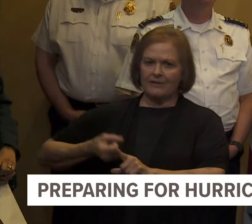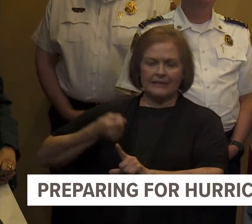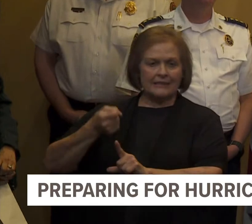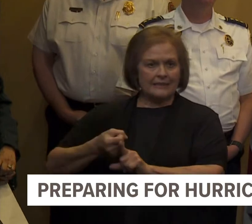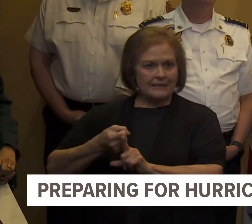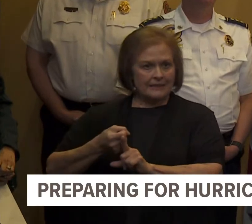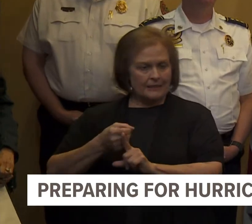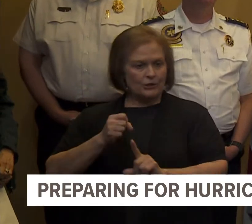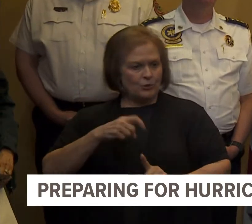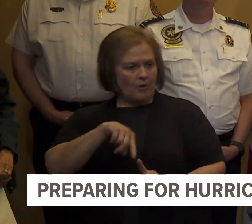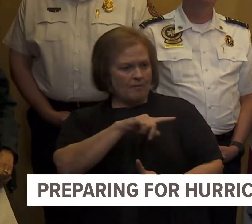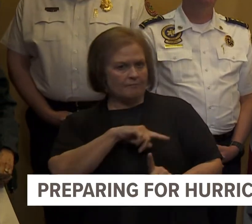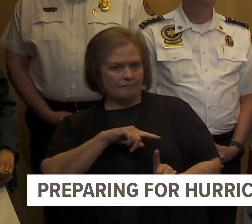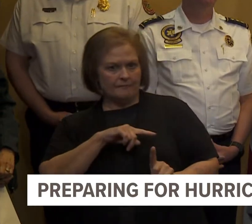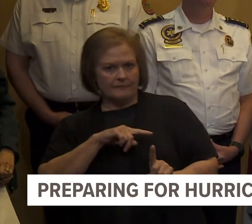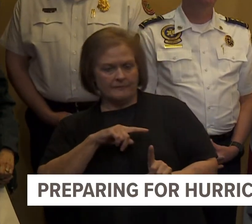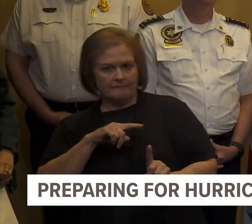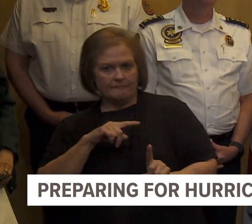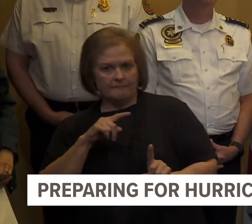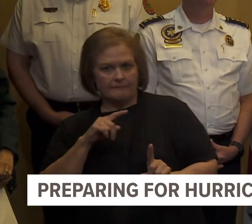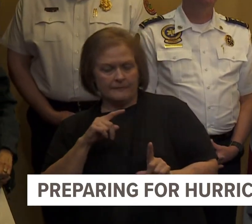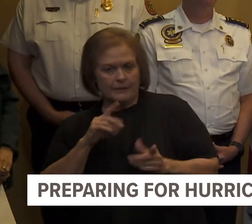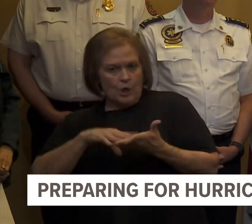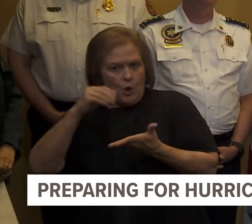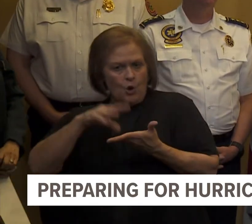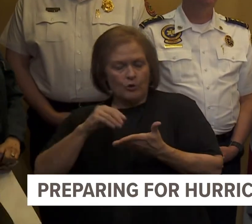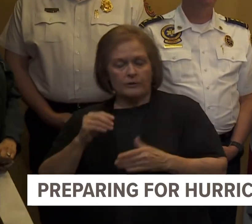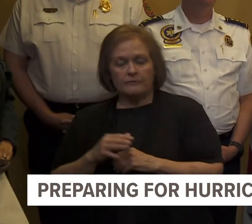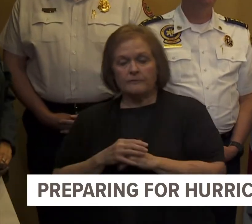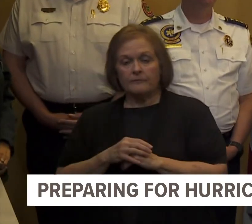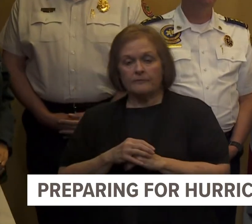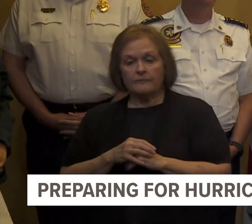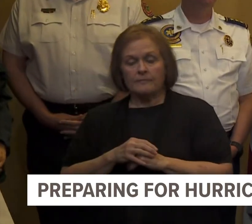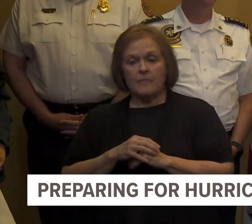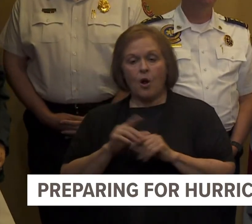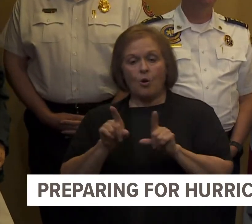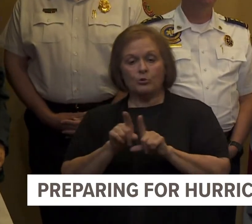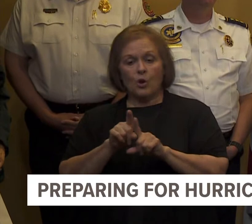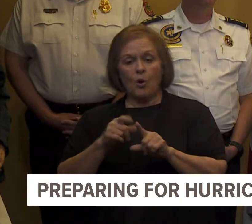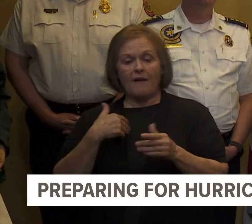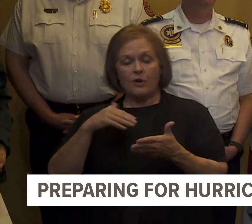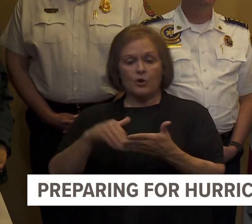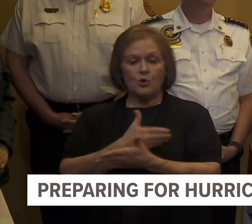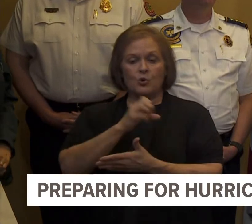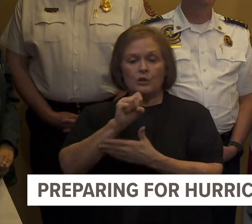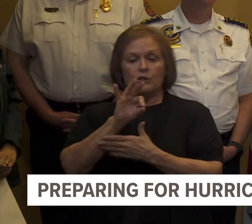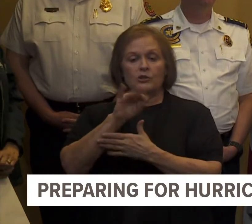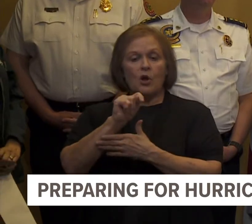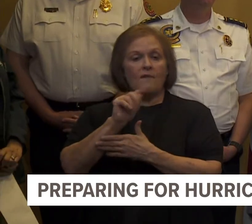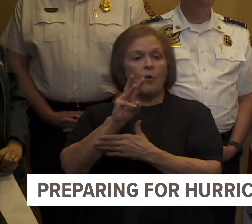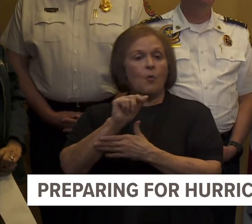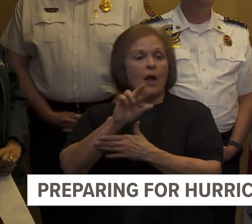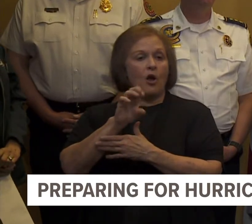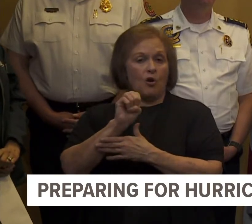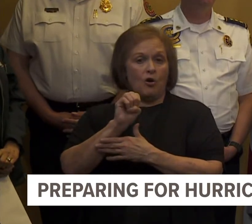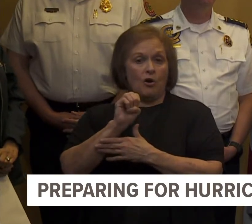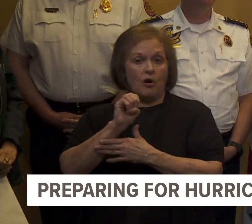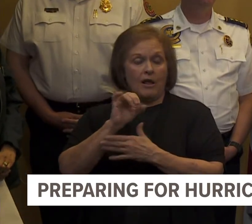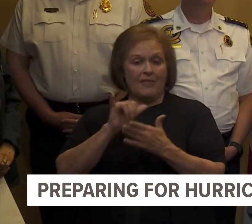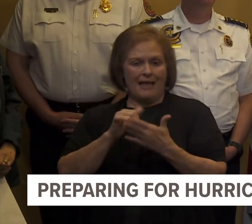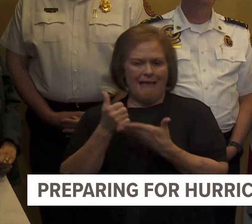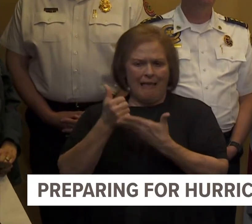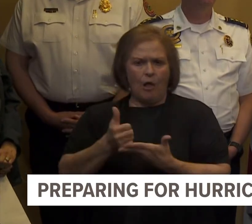scenarios for our field crews and leaders. We're also implementing new software to assess damage more rapidly